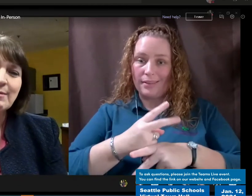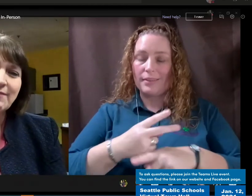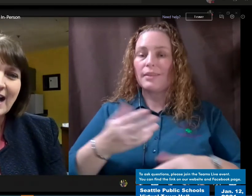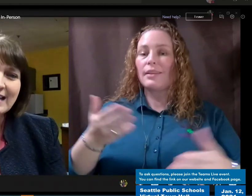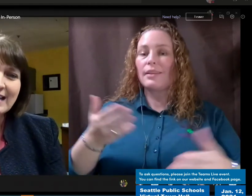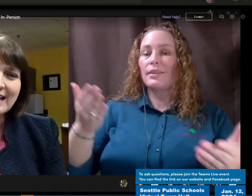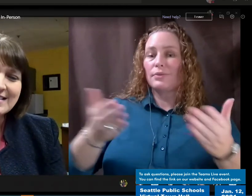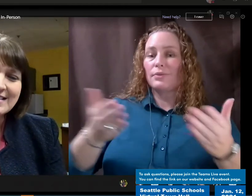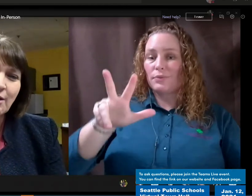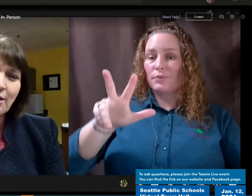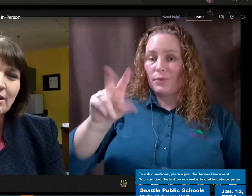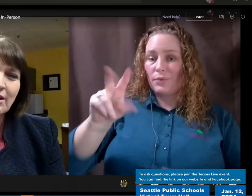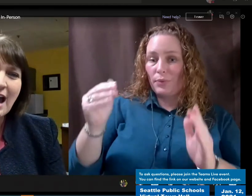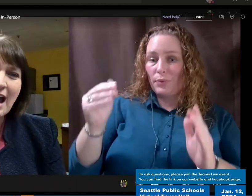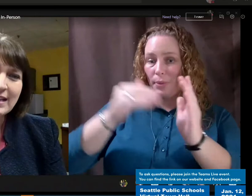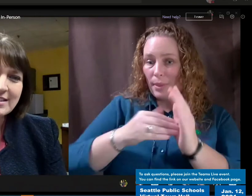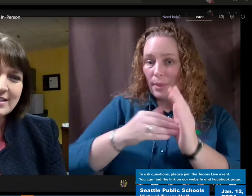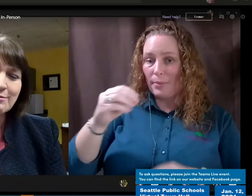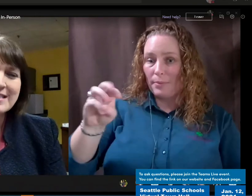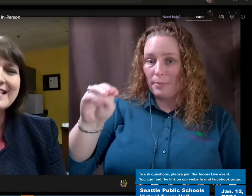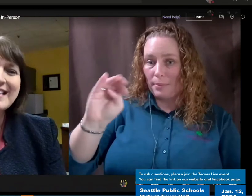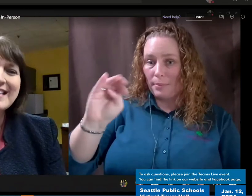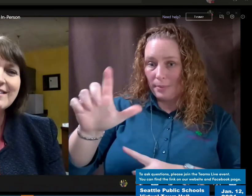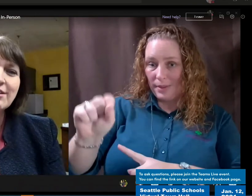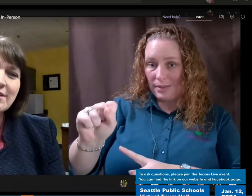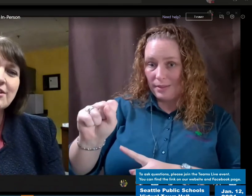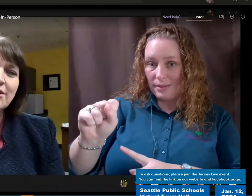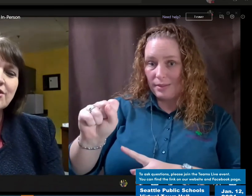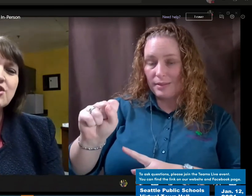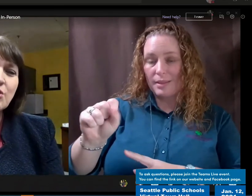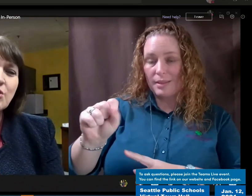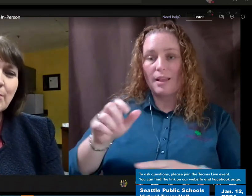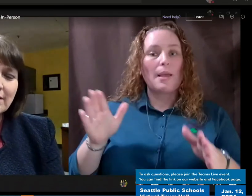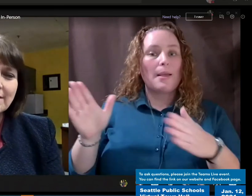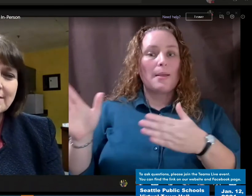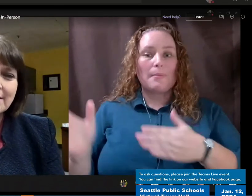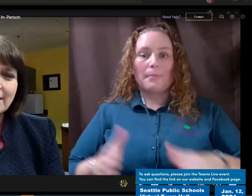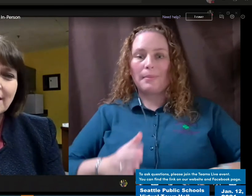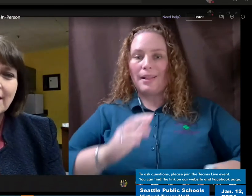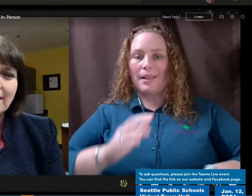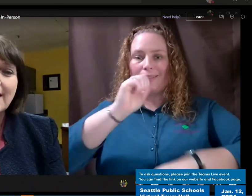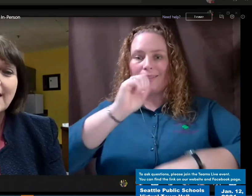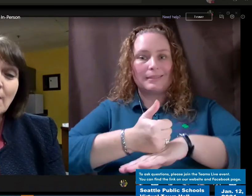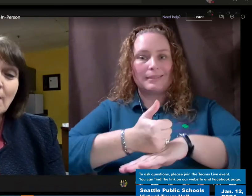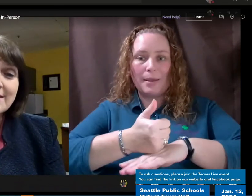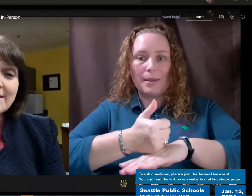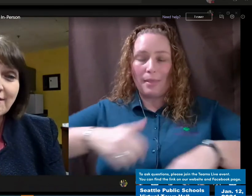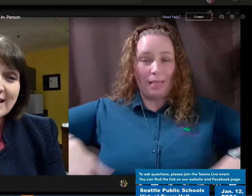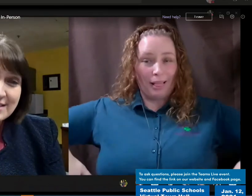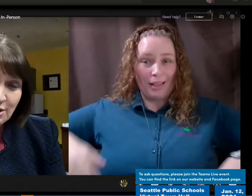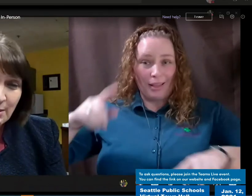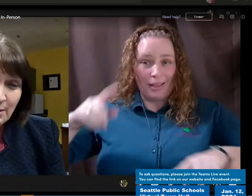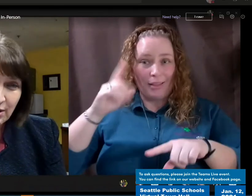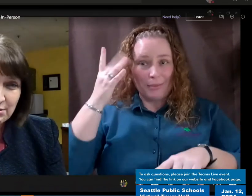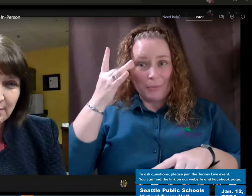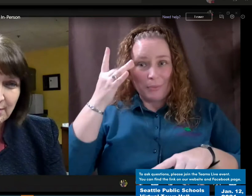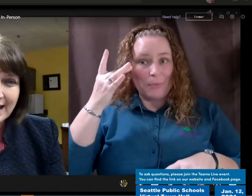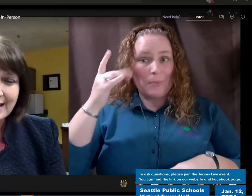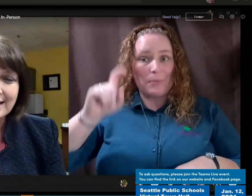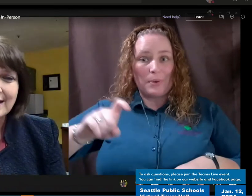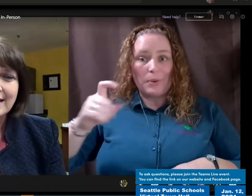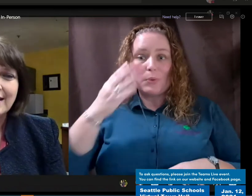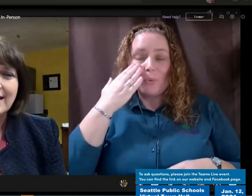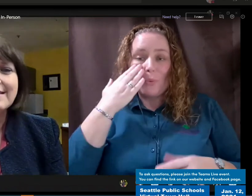can be finalized until we know how many students intend to return to school buildings. That's why that survey is so important to our